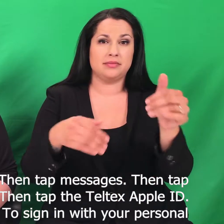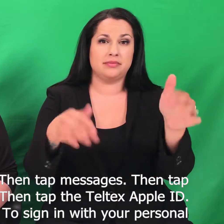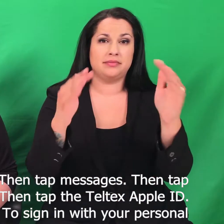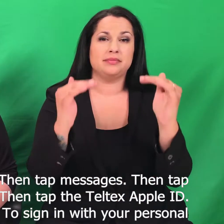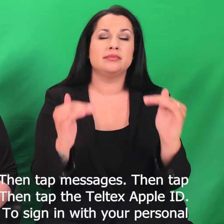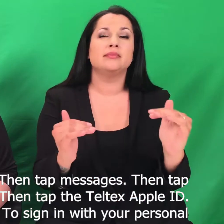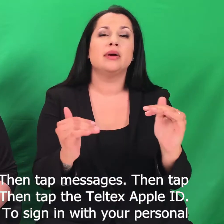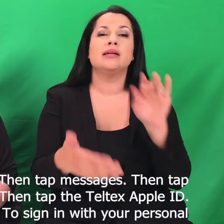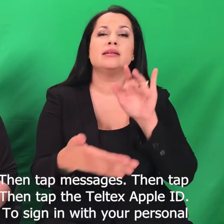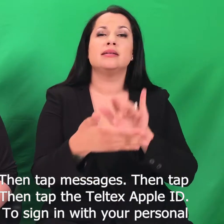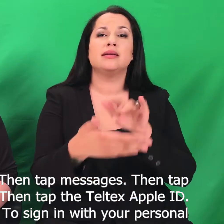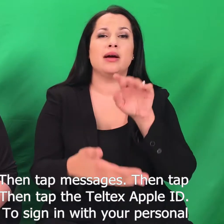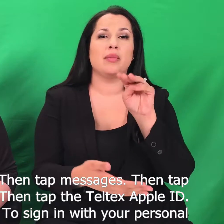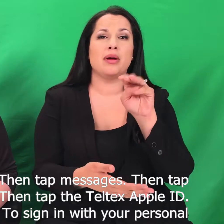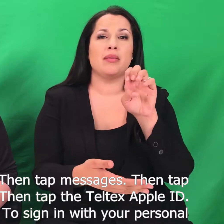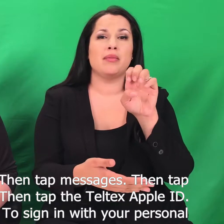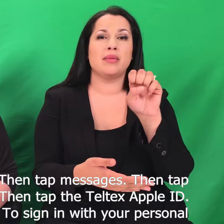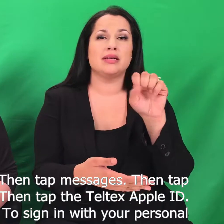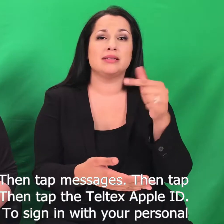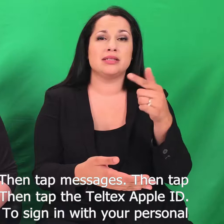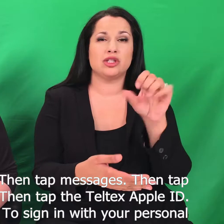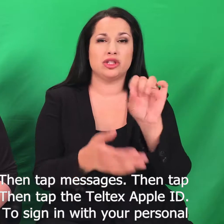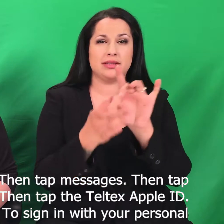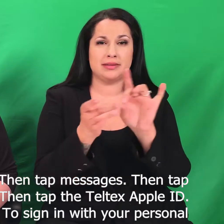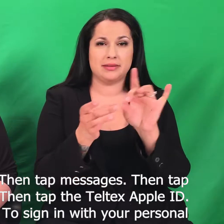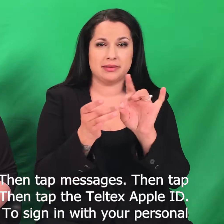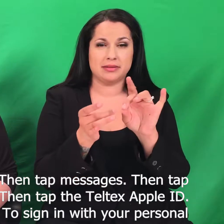Then, tap Messages.